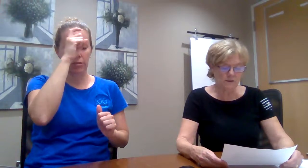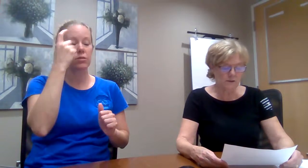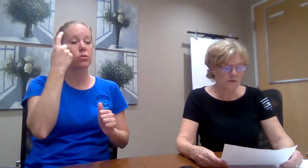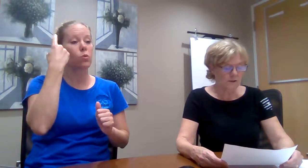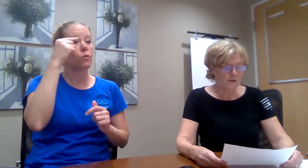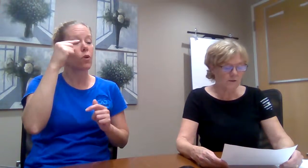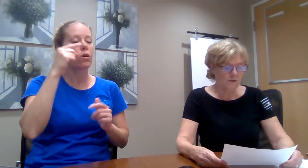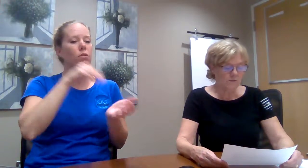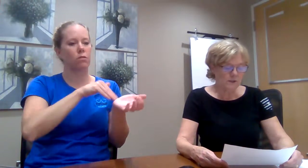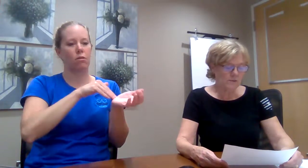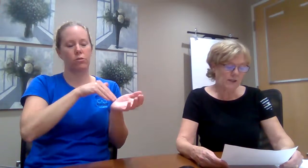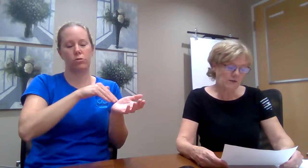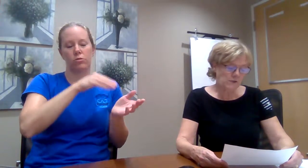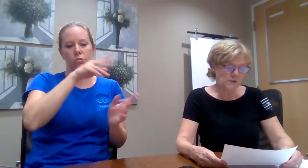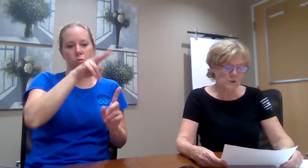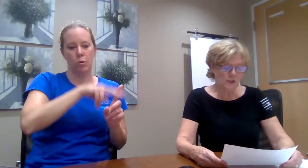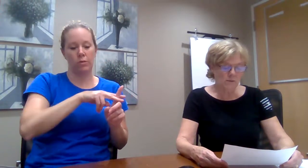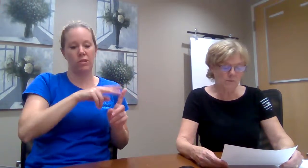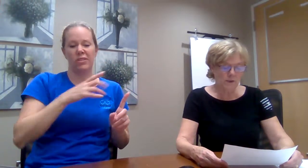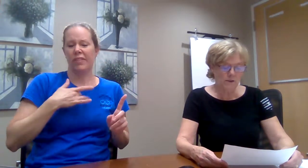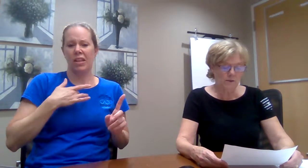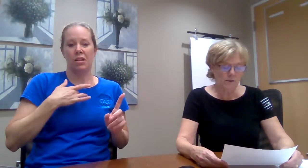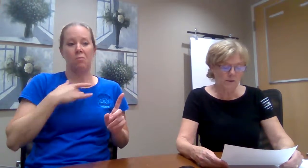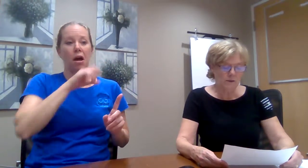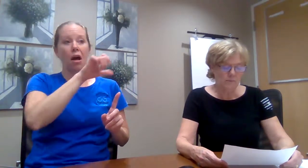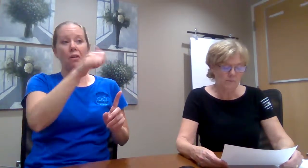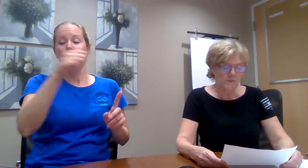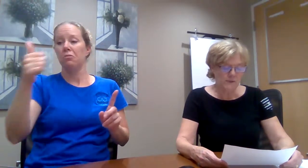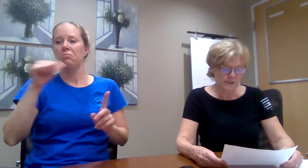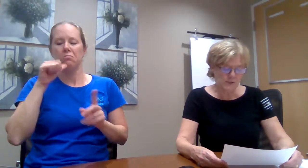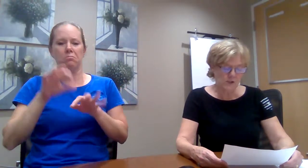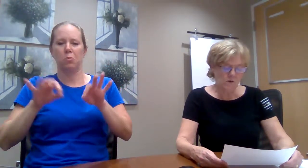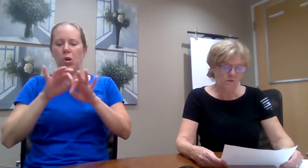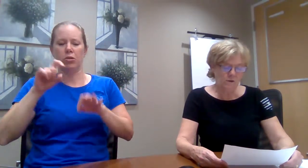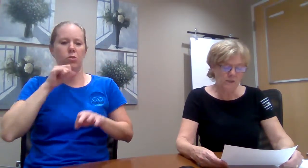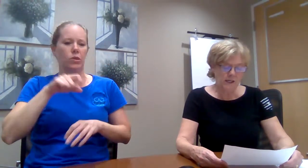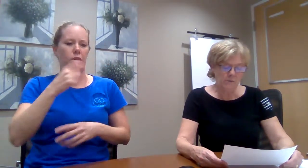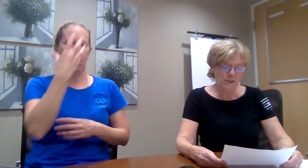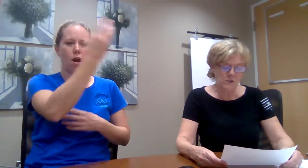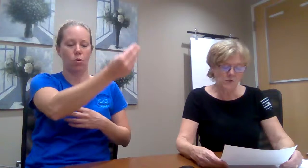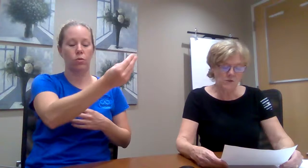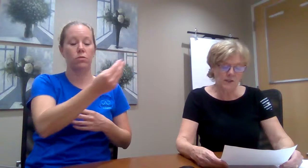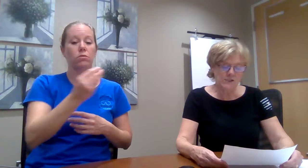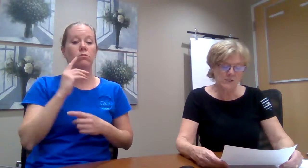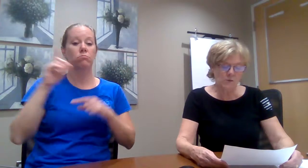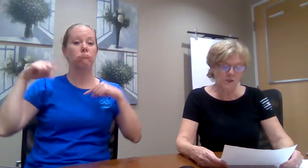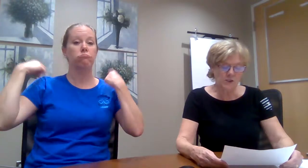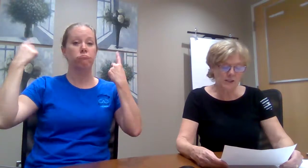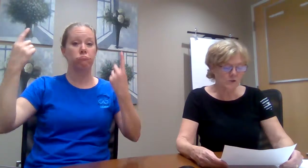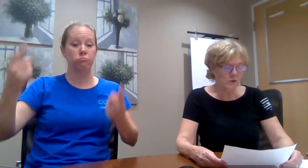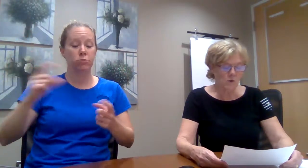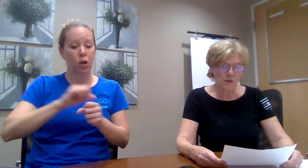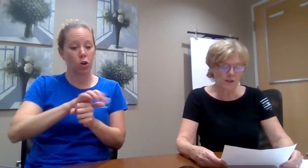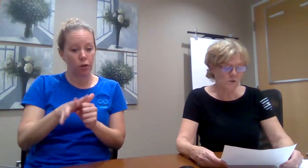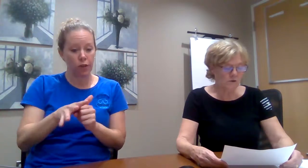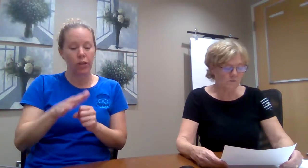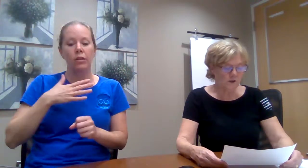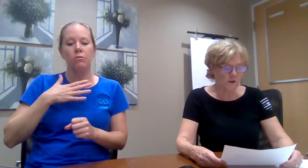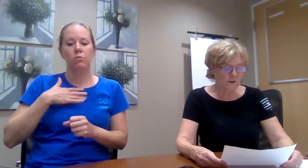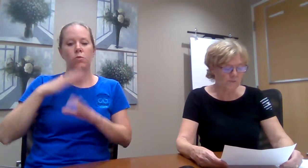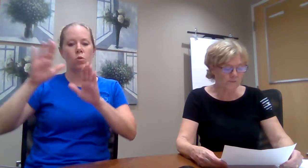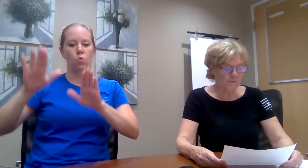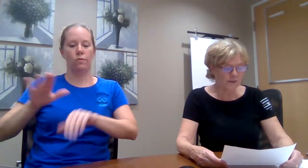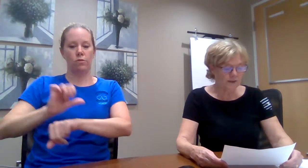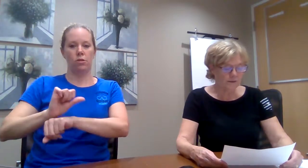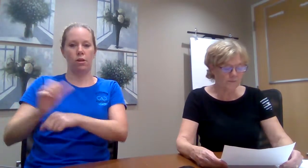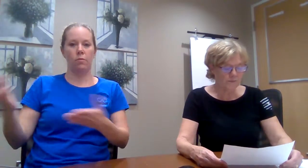it. We've done a magnificent job since COVID became an issue, so let's not rush things going into the